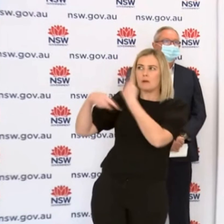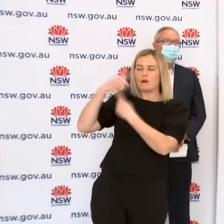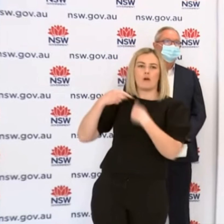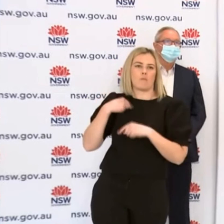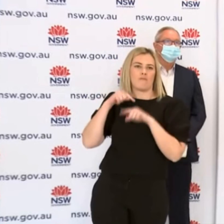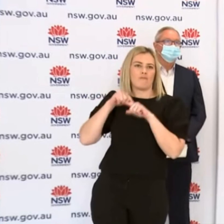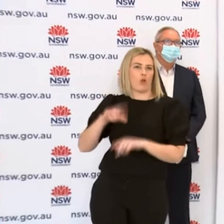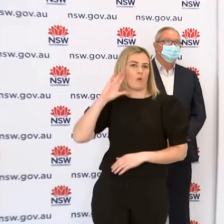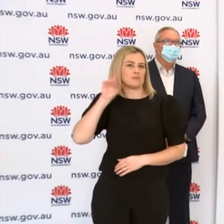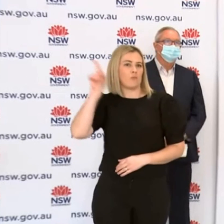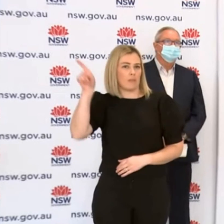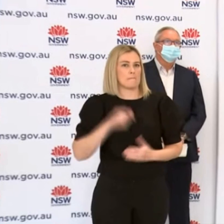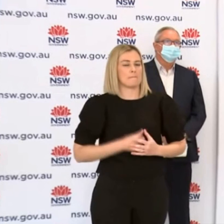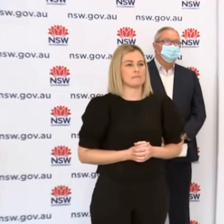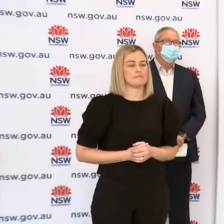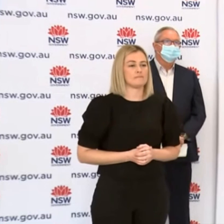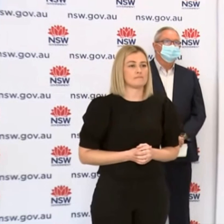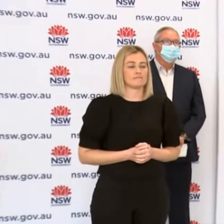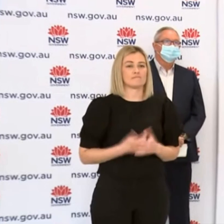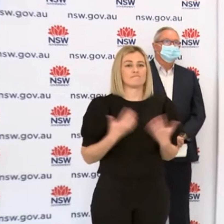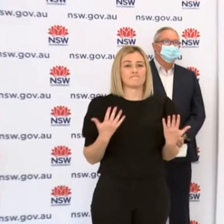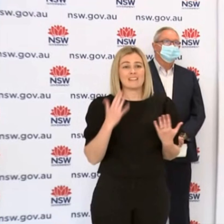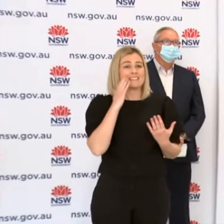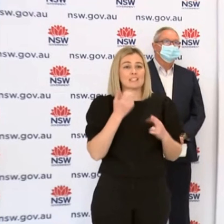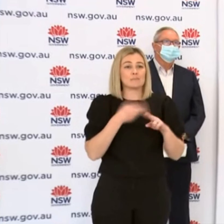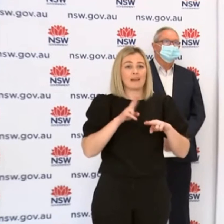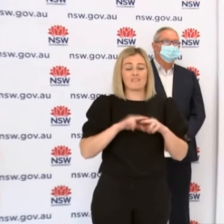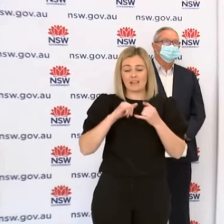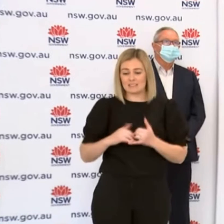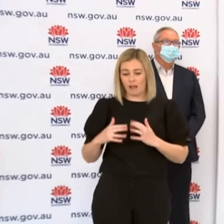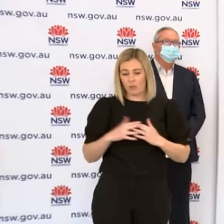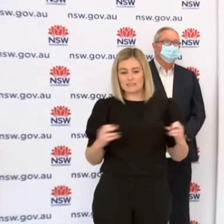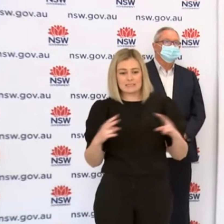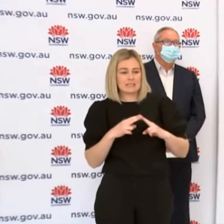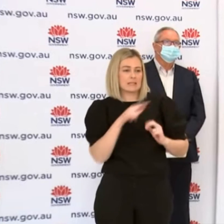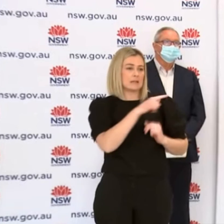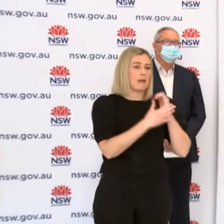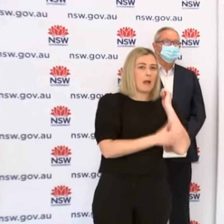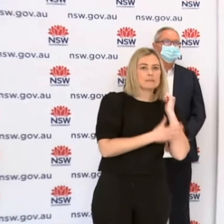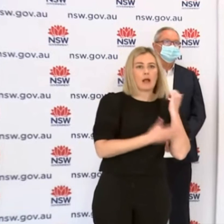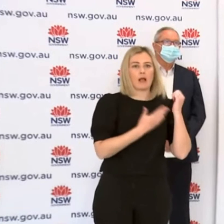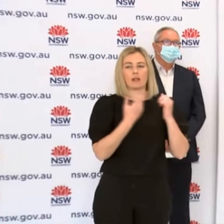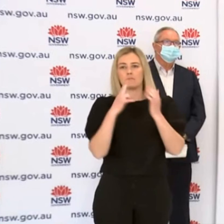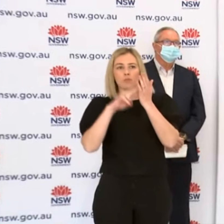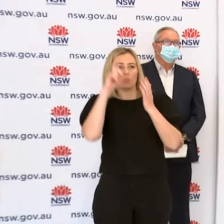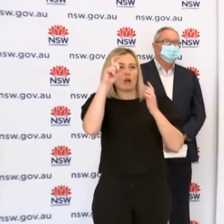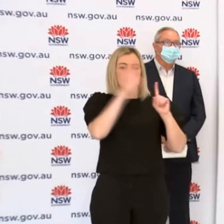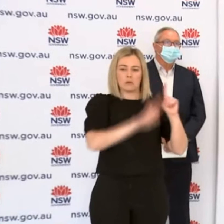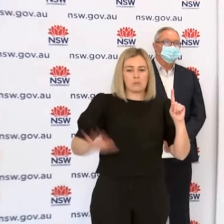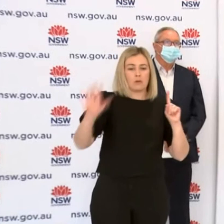you want in place, whether it's in southwest Sydney, whether it's going to be in Armidale, whether it was in the central west, whether it's at the